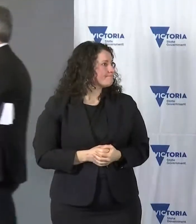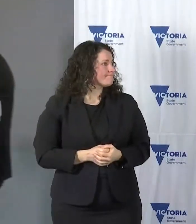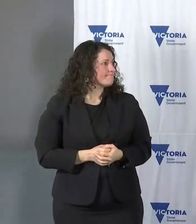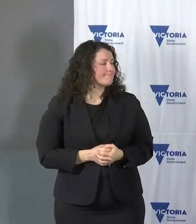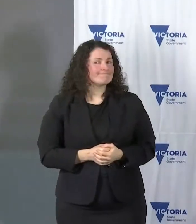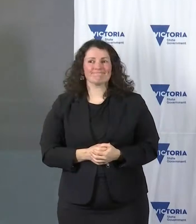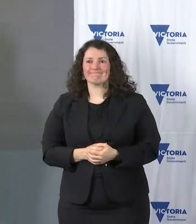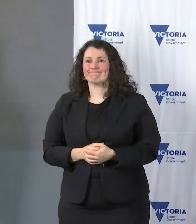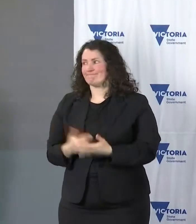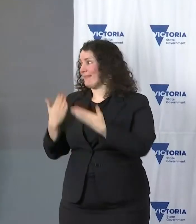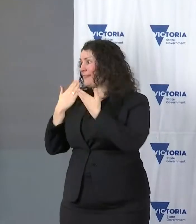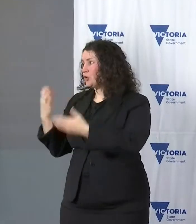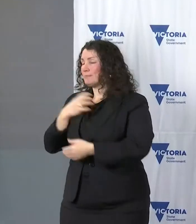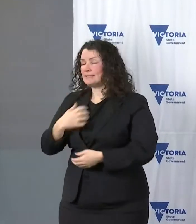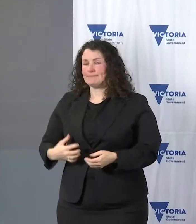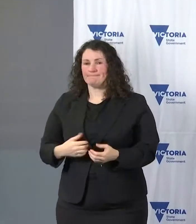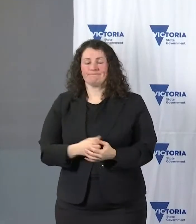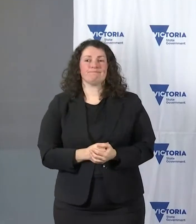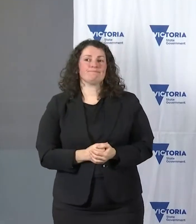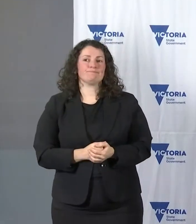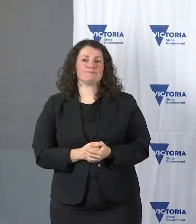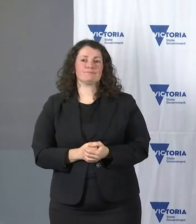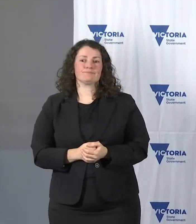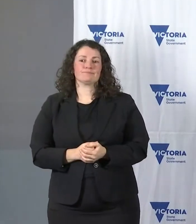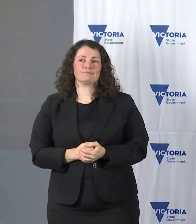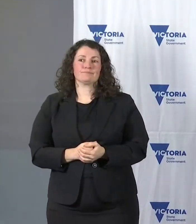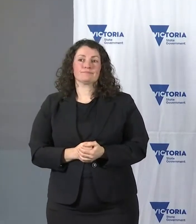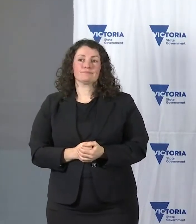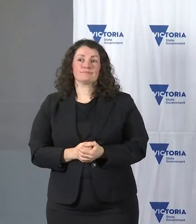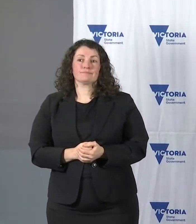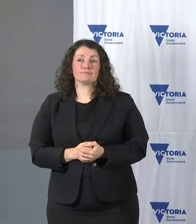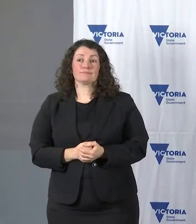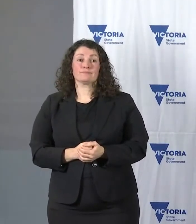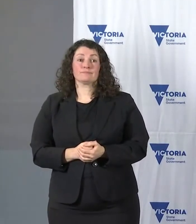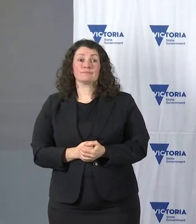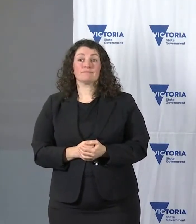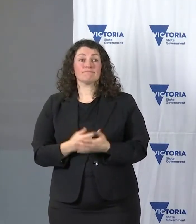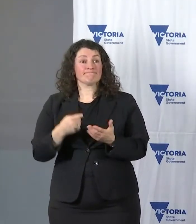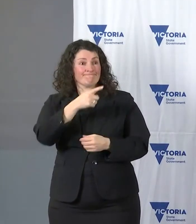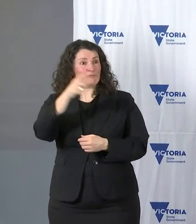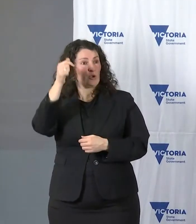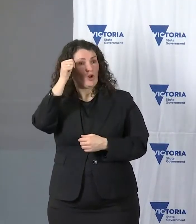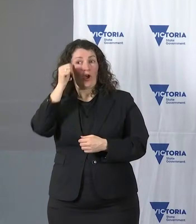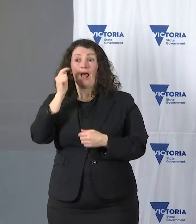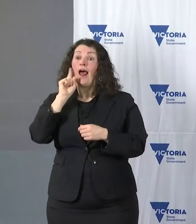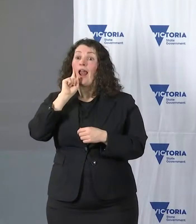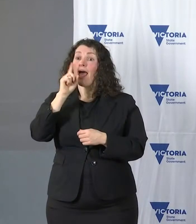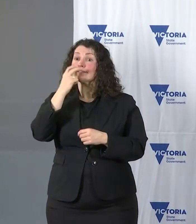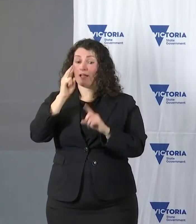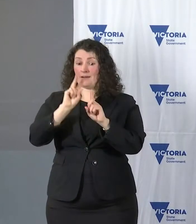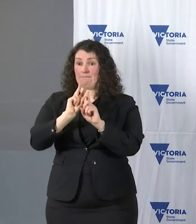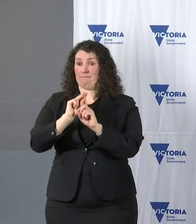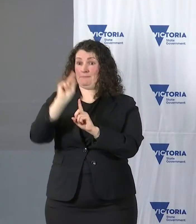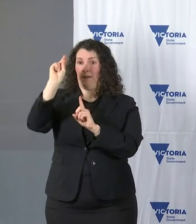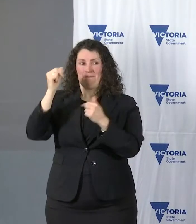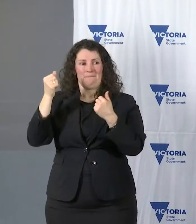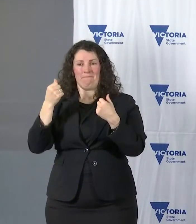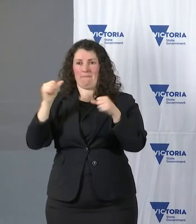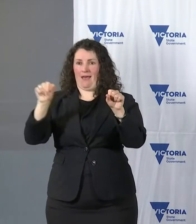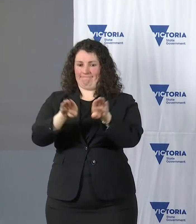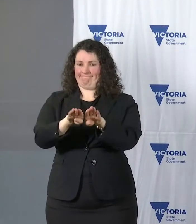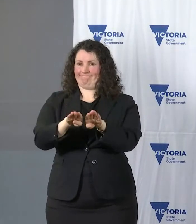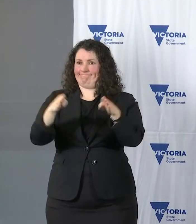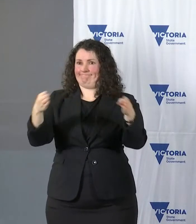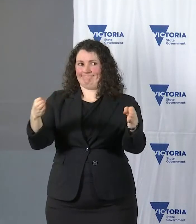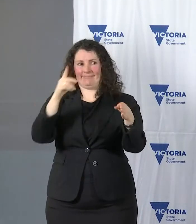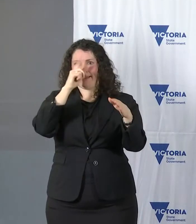Thanks, Minister. So at 11:59 p.m. last night, lockdown was lifted across Victoria. As I said yesterday, the